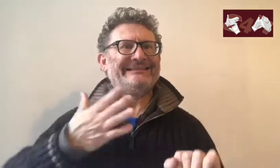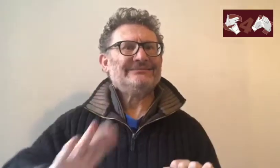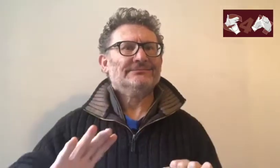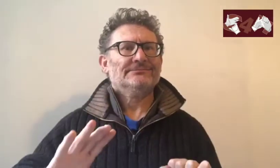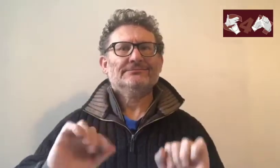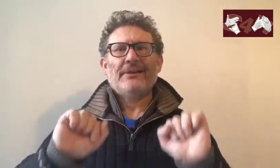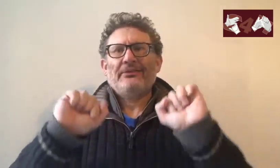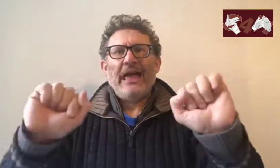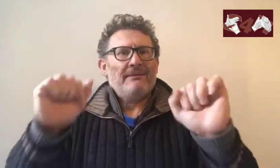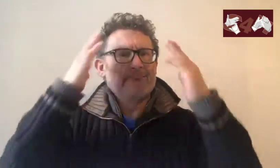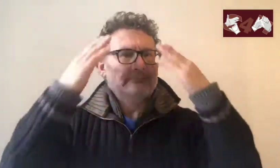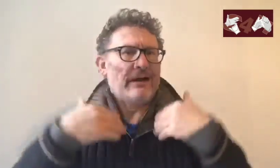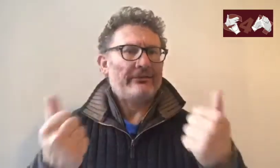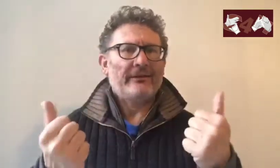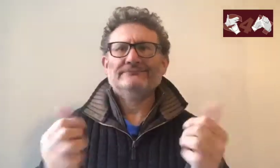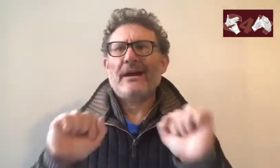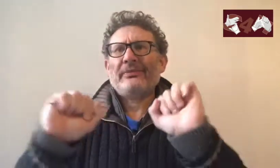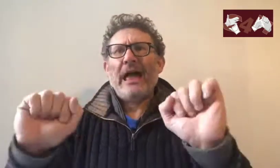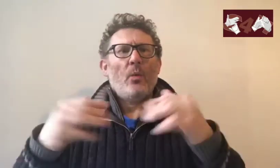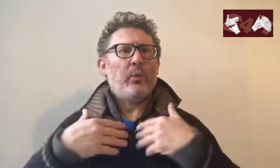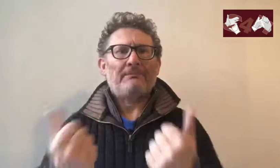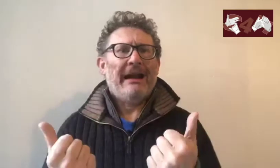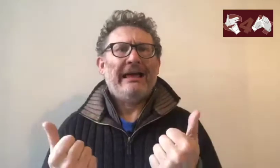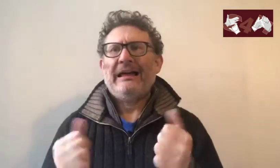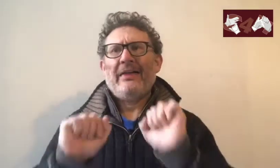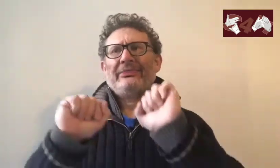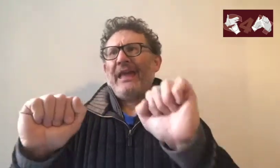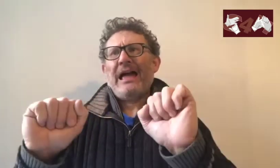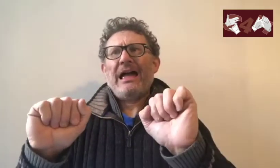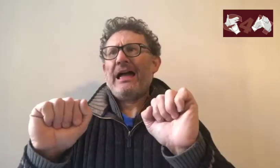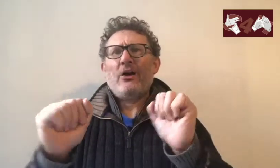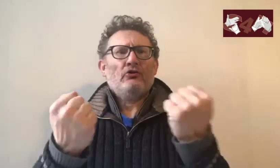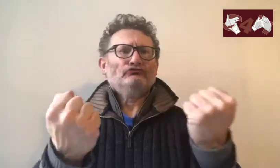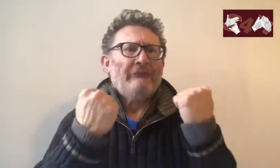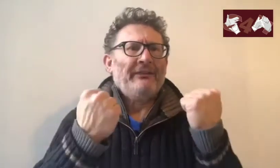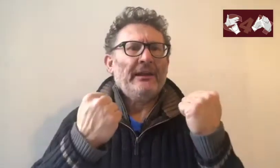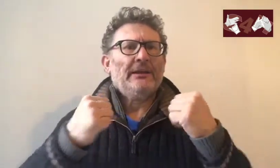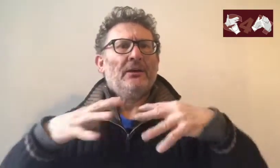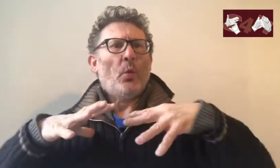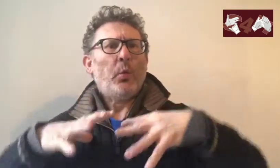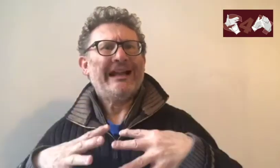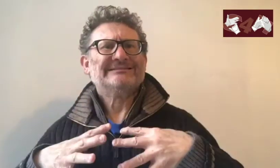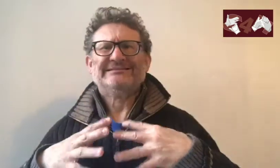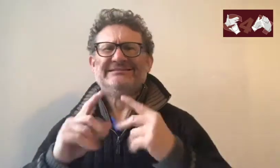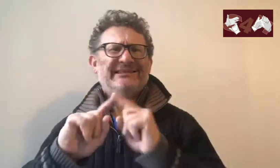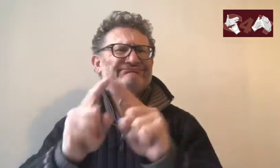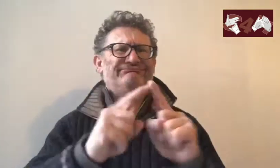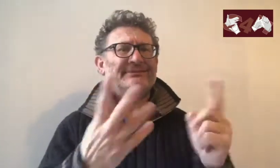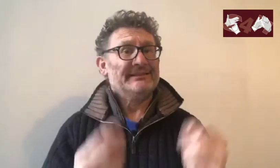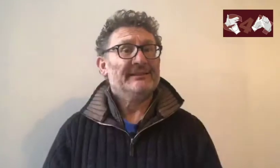can only reflect on, how I'm dealing with that because people might have their own difficulties around their well-being, their mental health, their strengths, and their